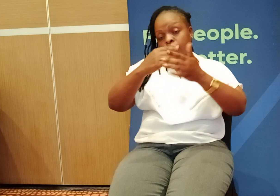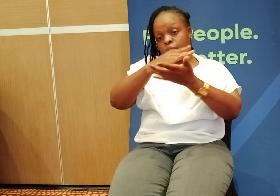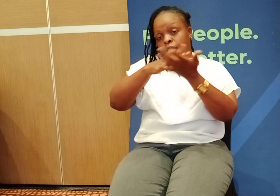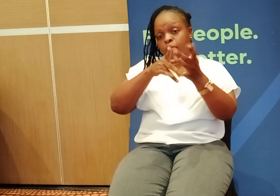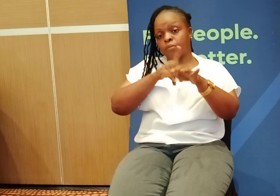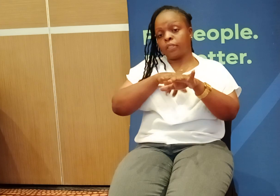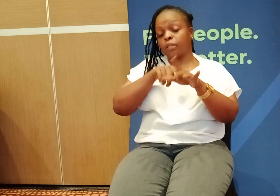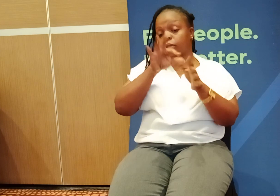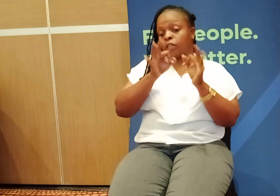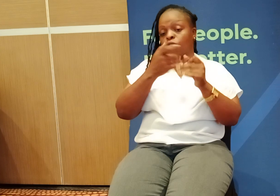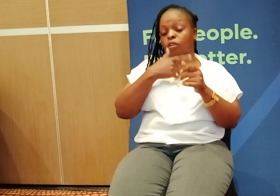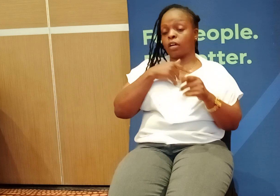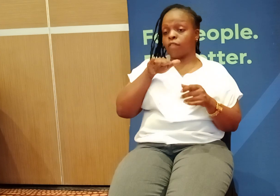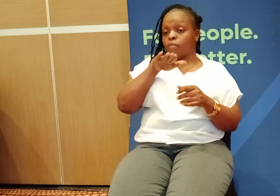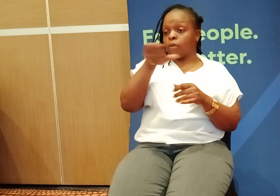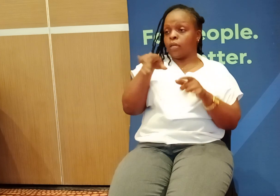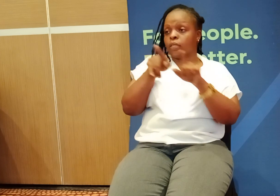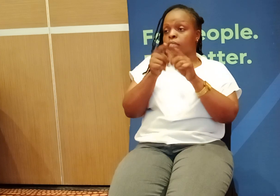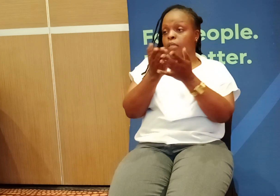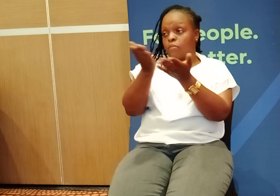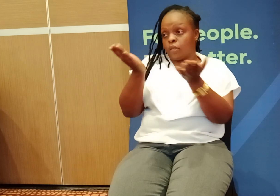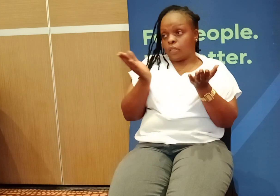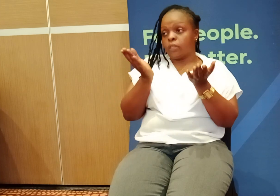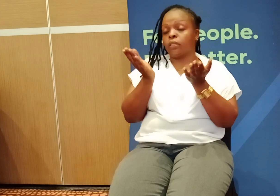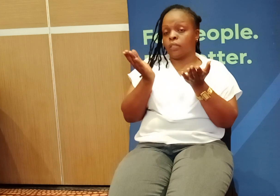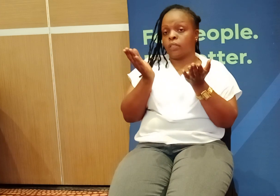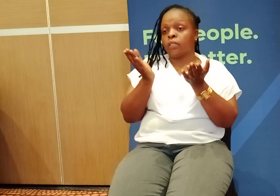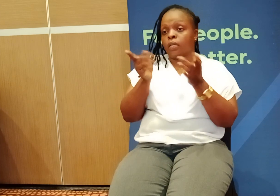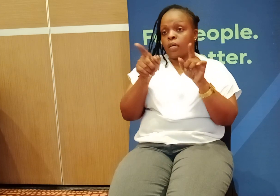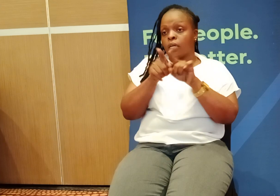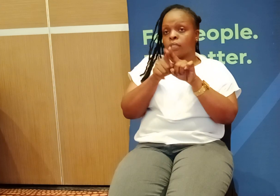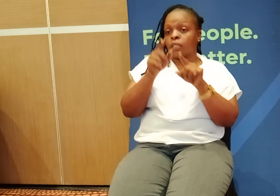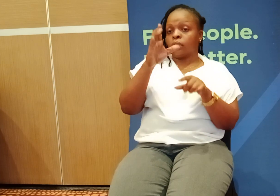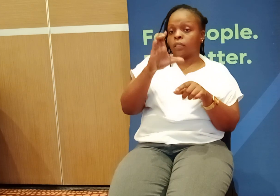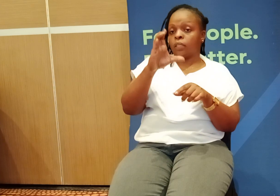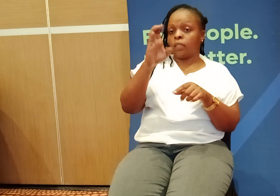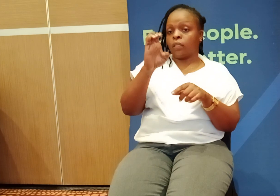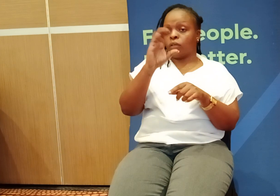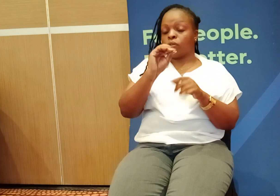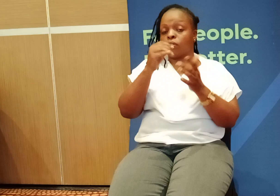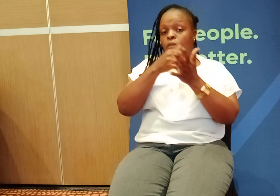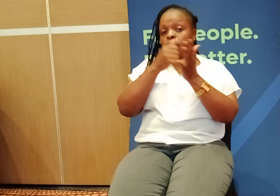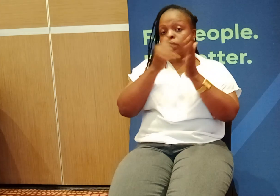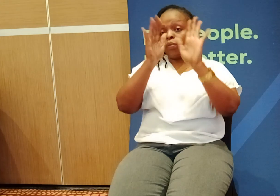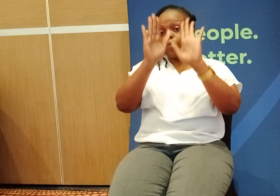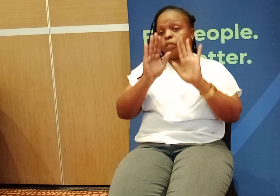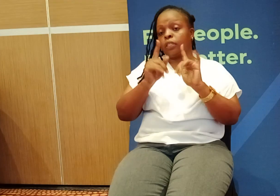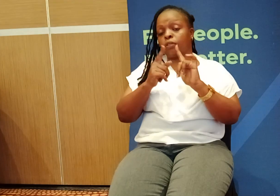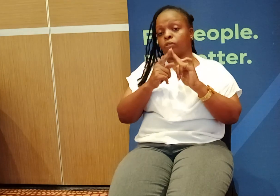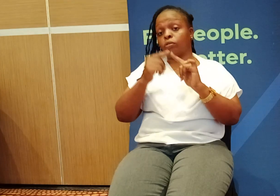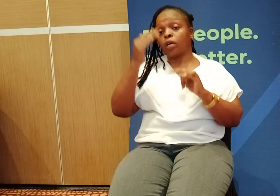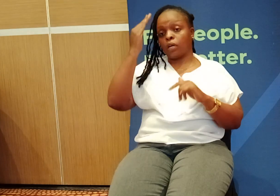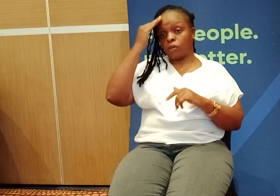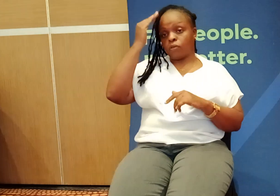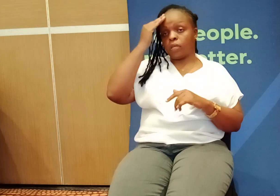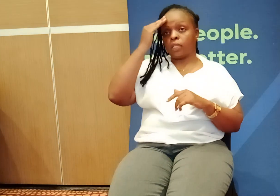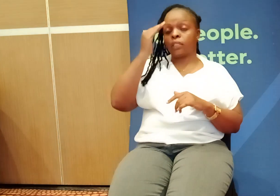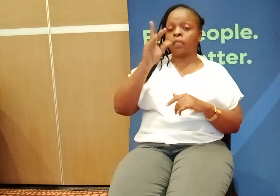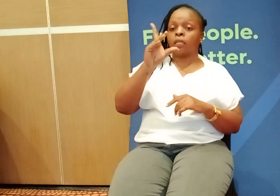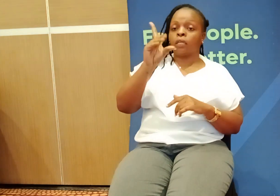you have a platform like this, as a CEO, it's important to acknowledge Dennis Volemi, who joined us